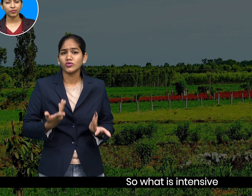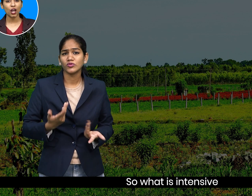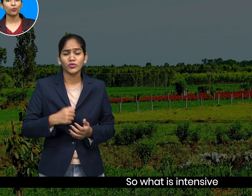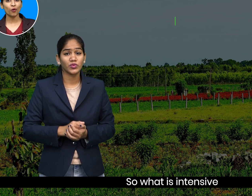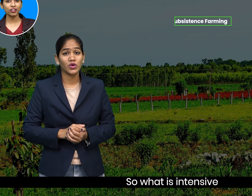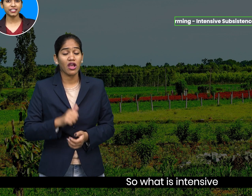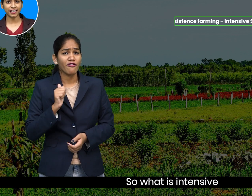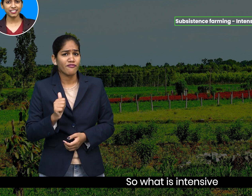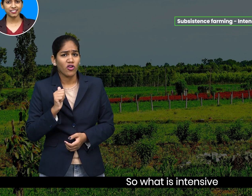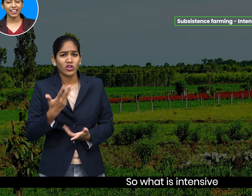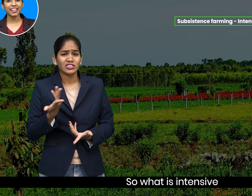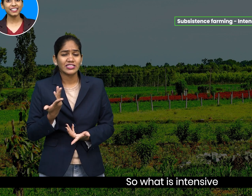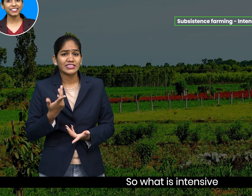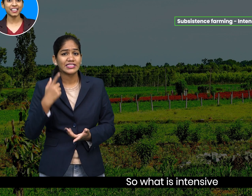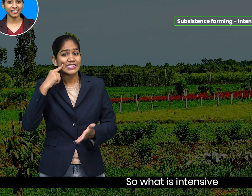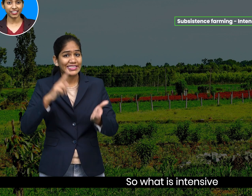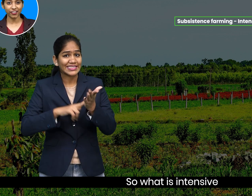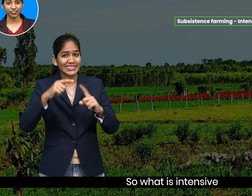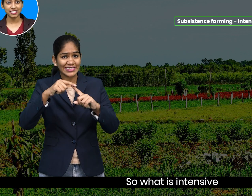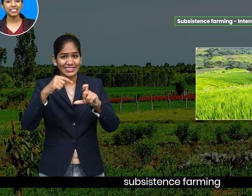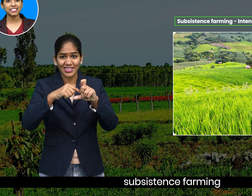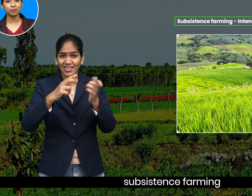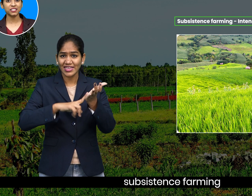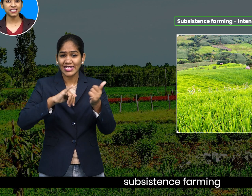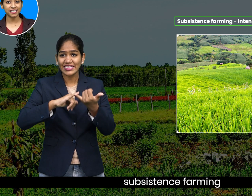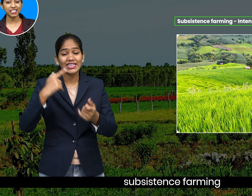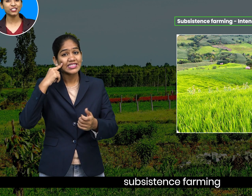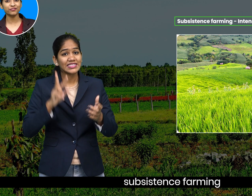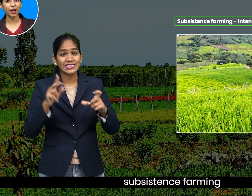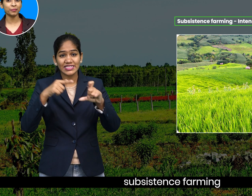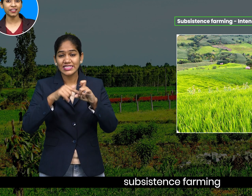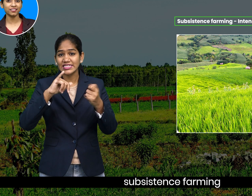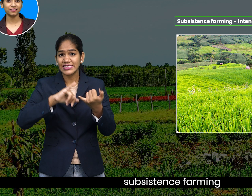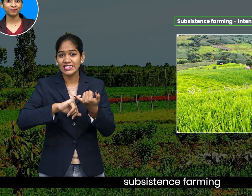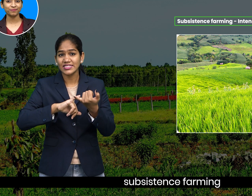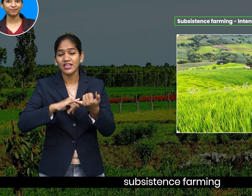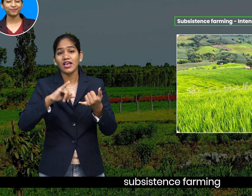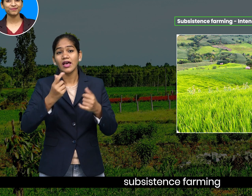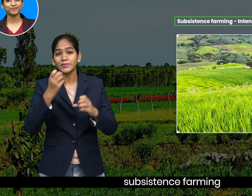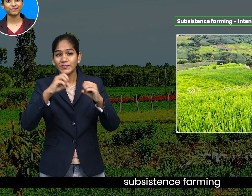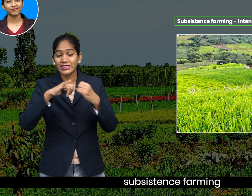So, what is intensive subsistence farming?